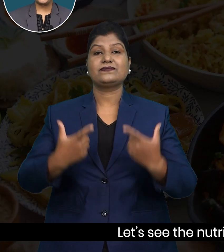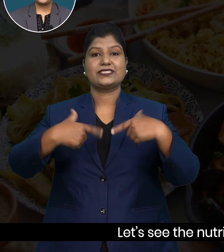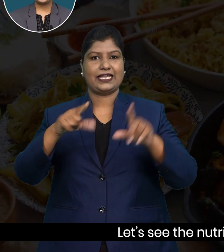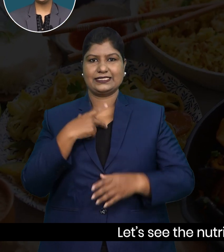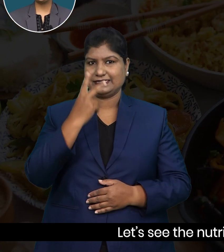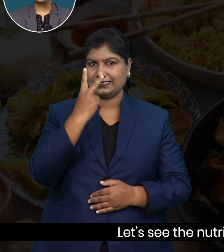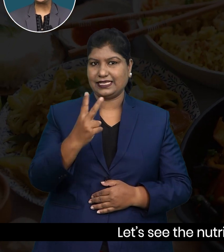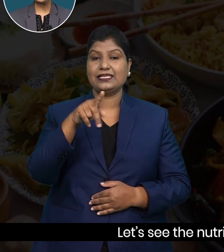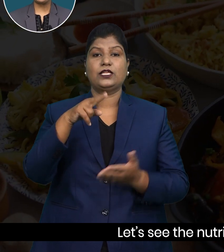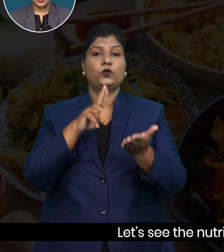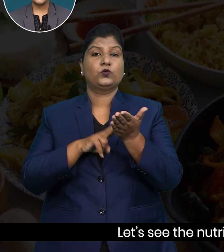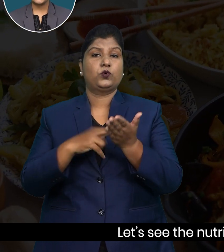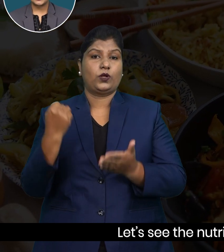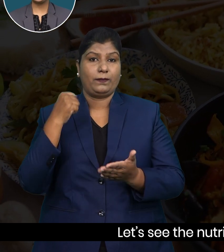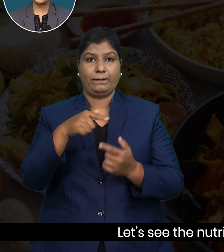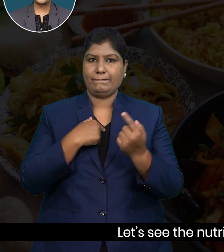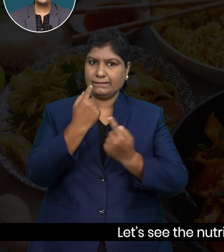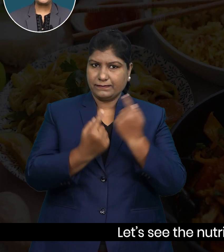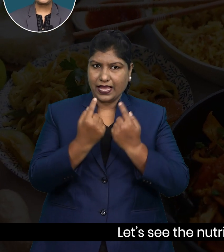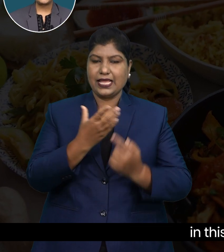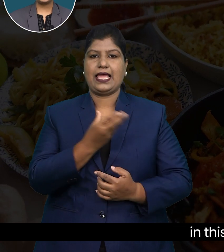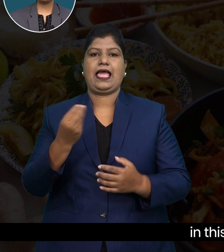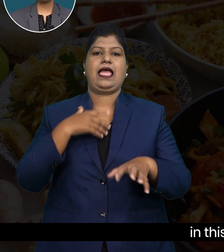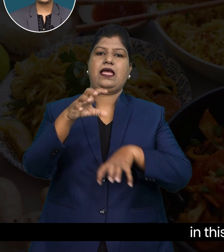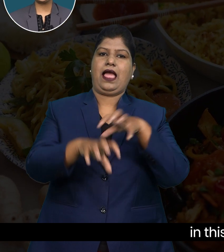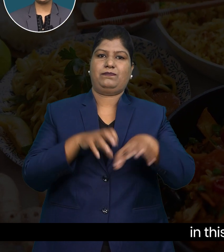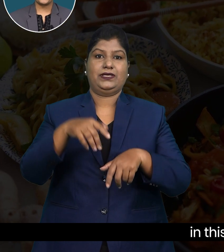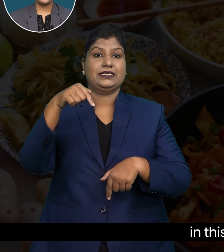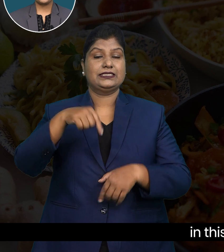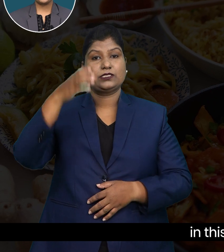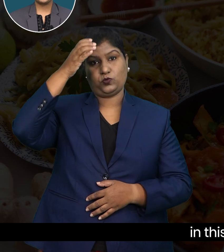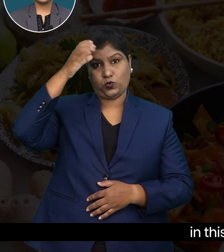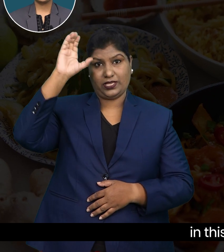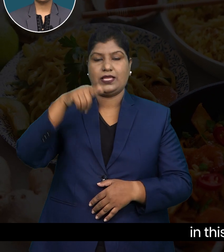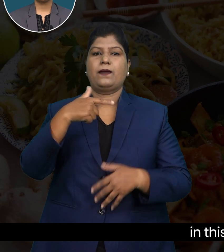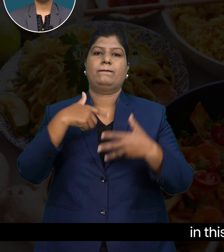Let's see the nutrition in plants and animals in this concept map.